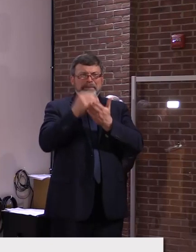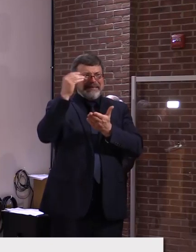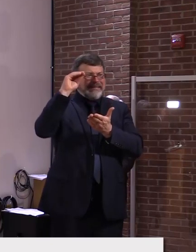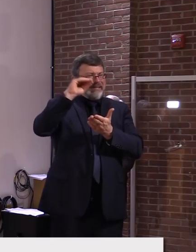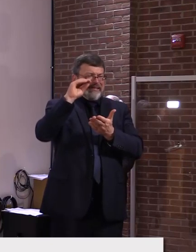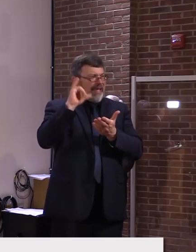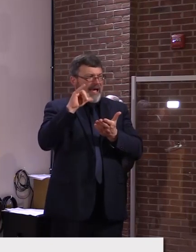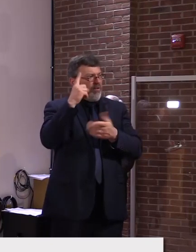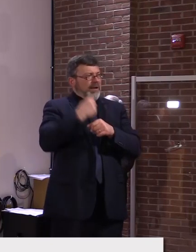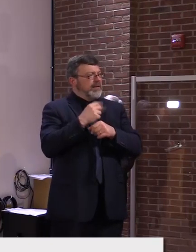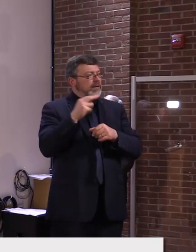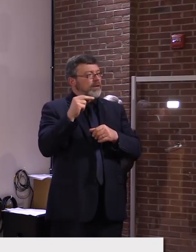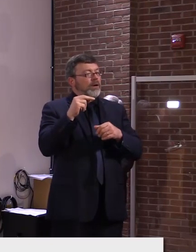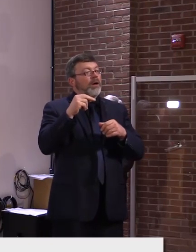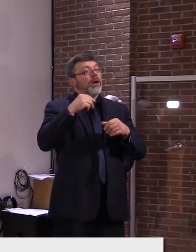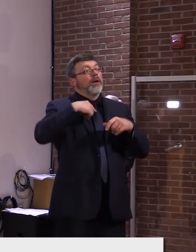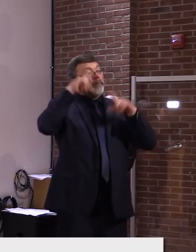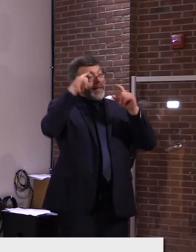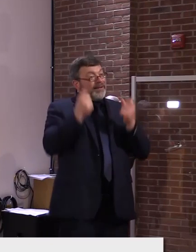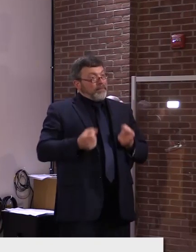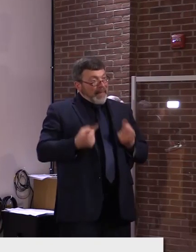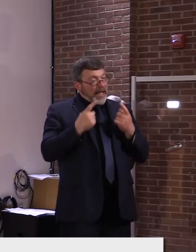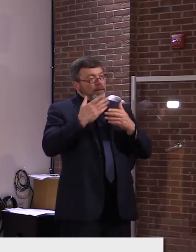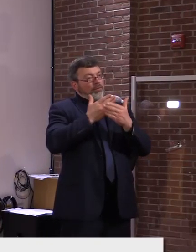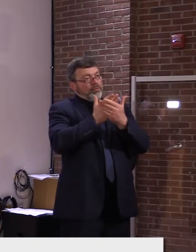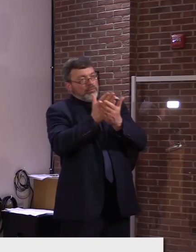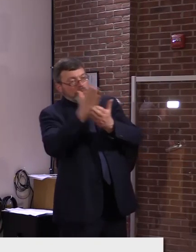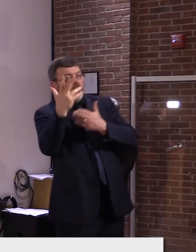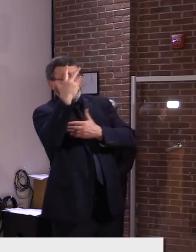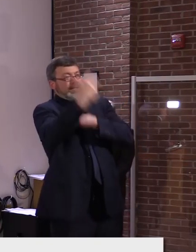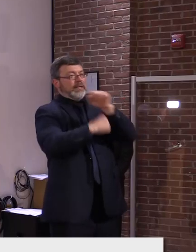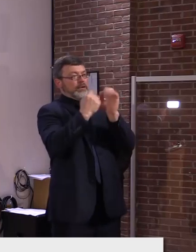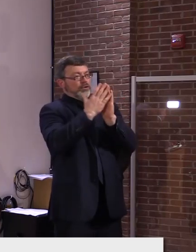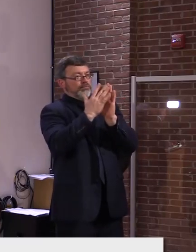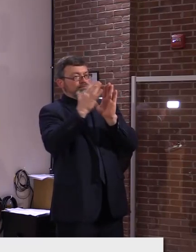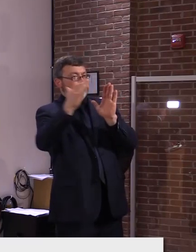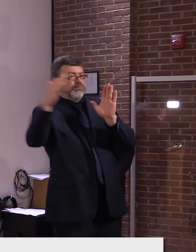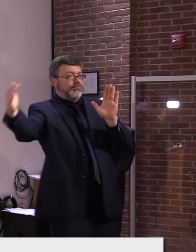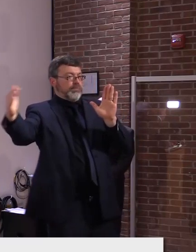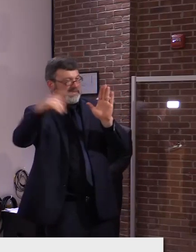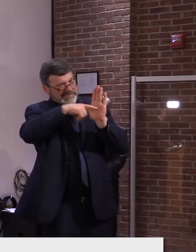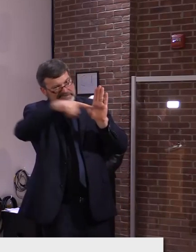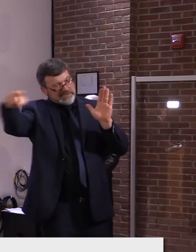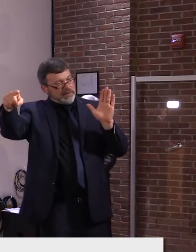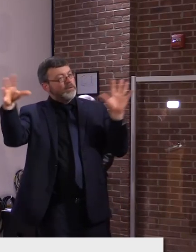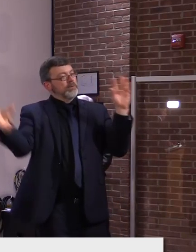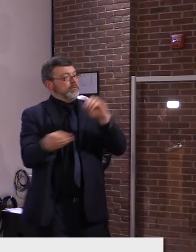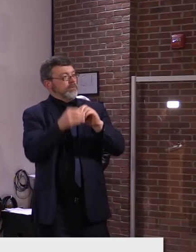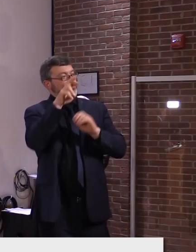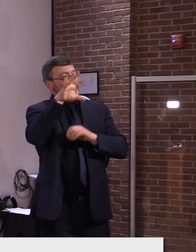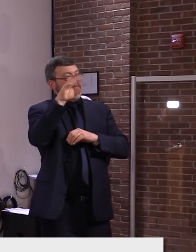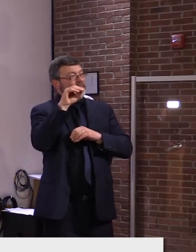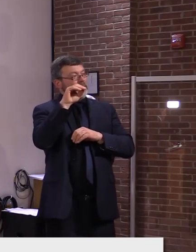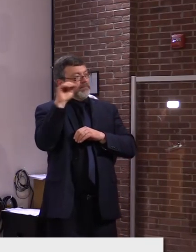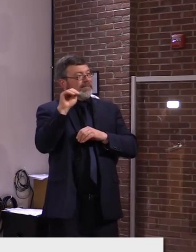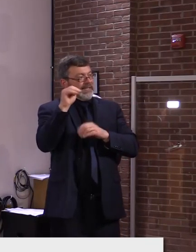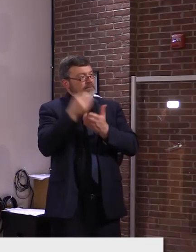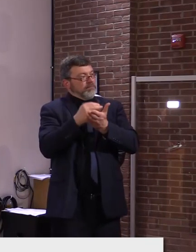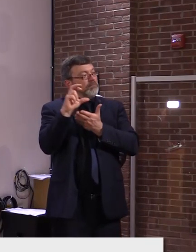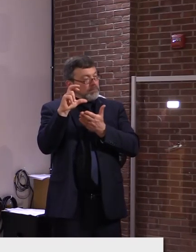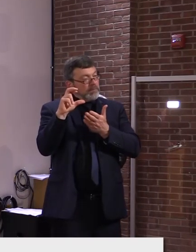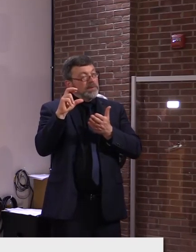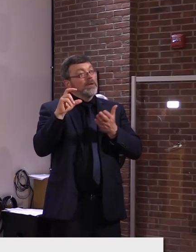least $250 million over the next 2 to 3 years to get broadband to all areas of the state.